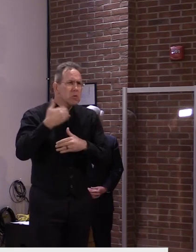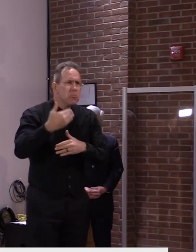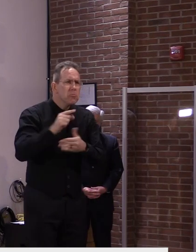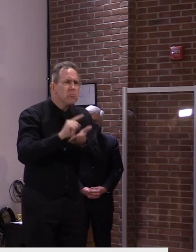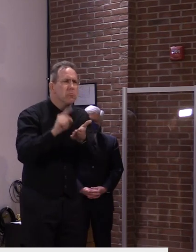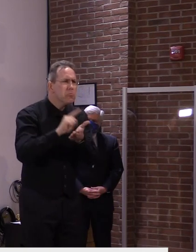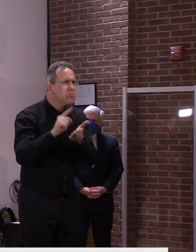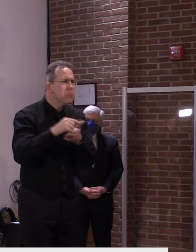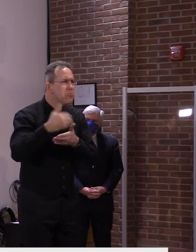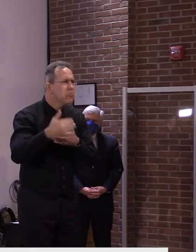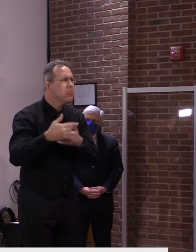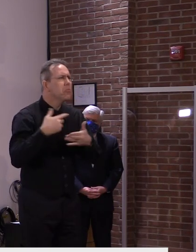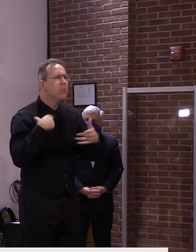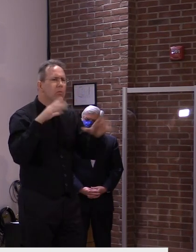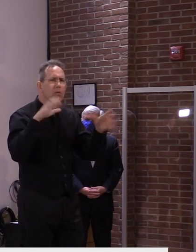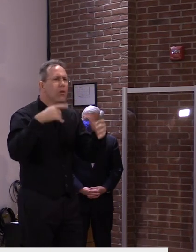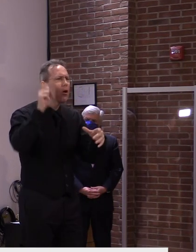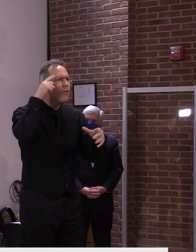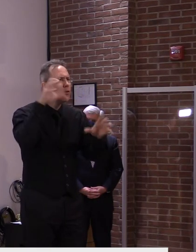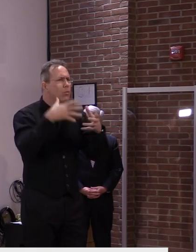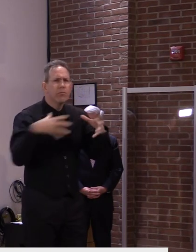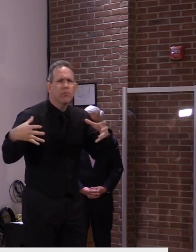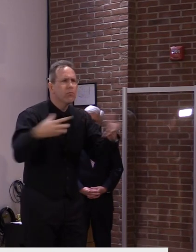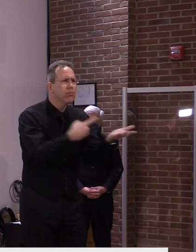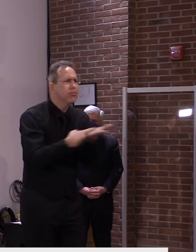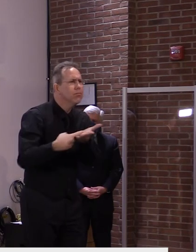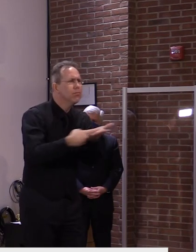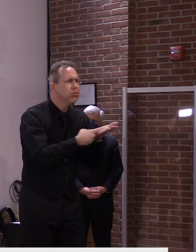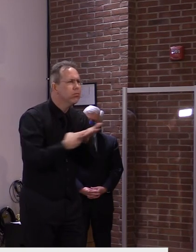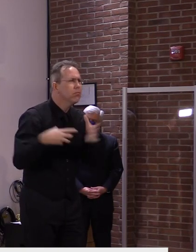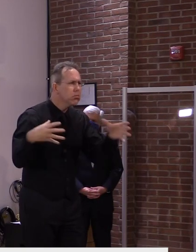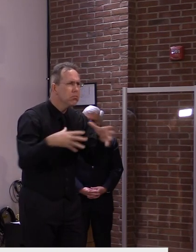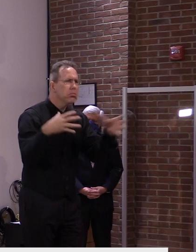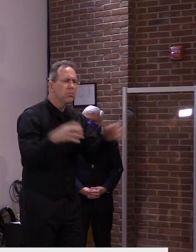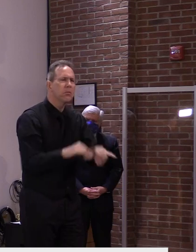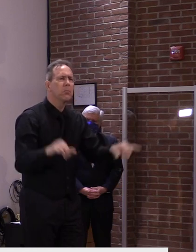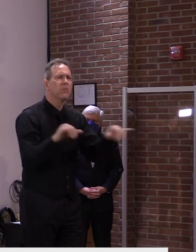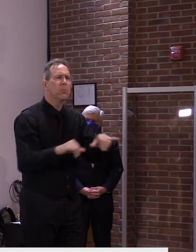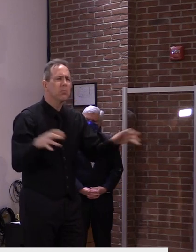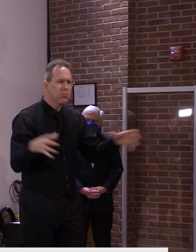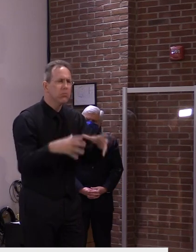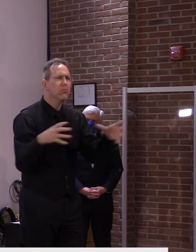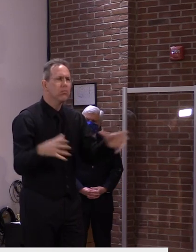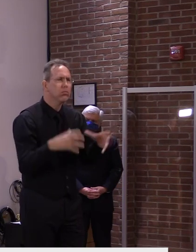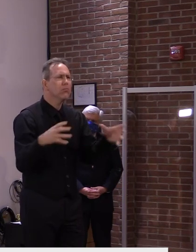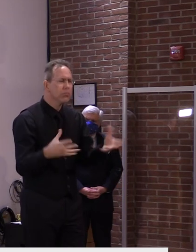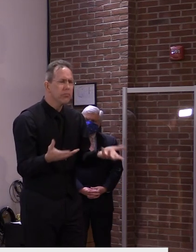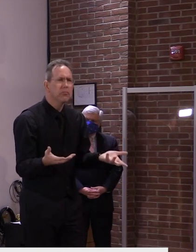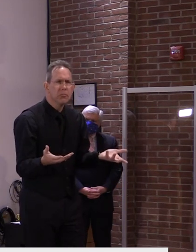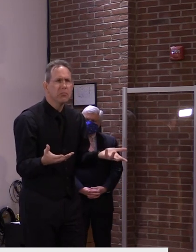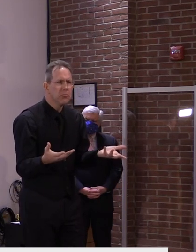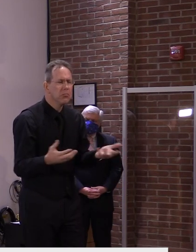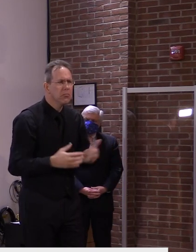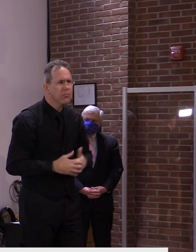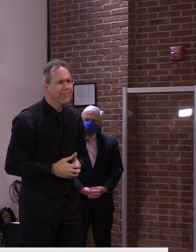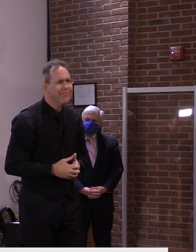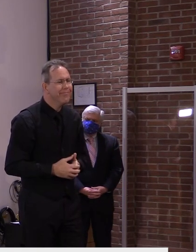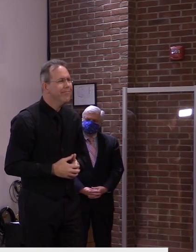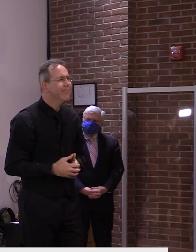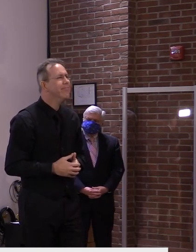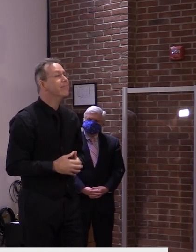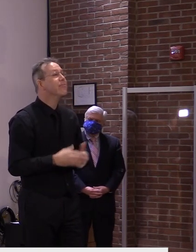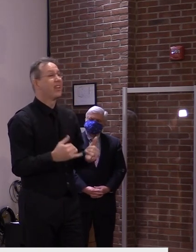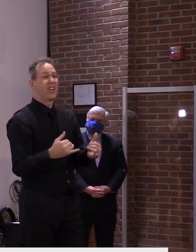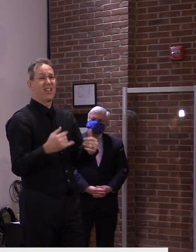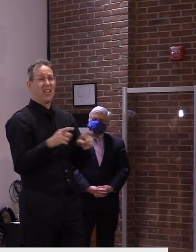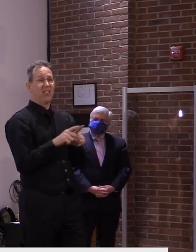those meetings. So this is not a real change other than this is every single week. And they give us